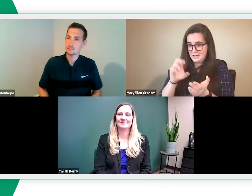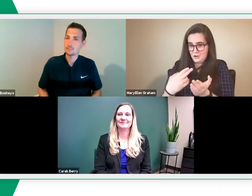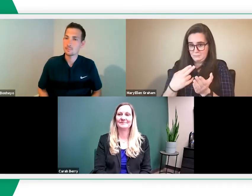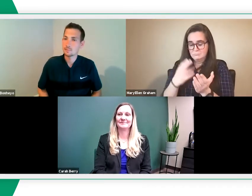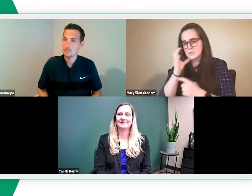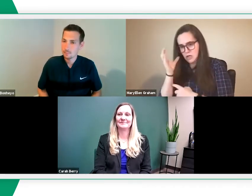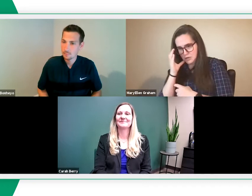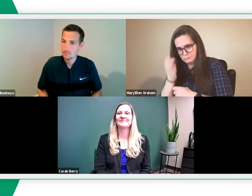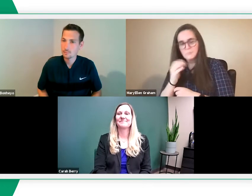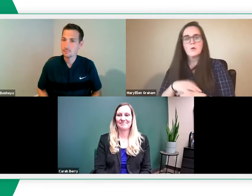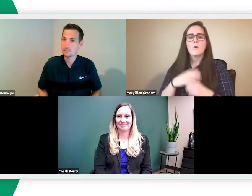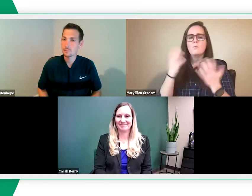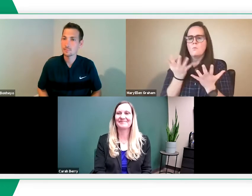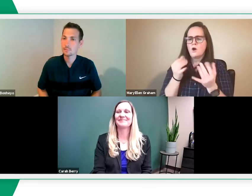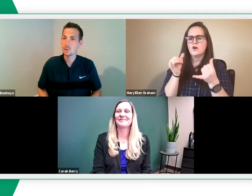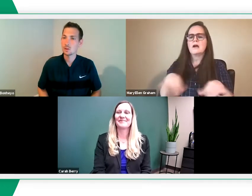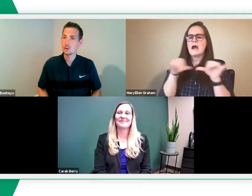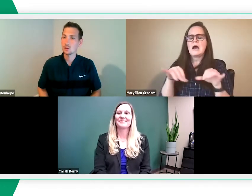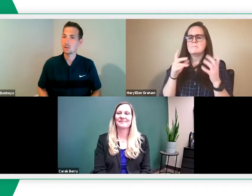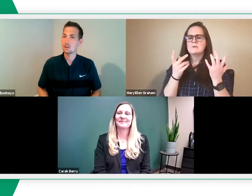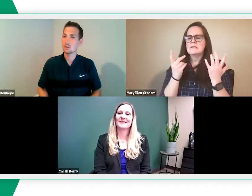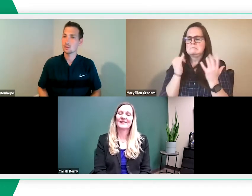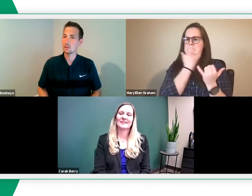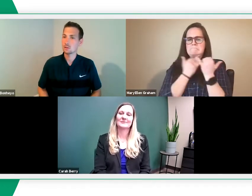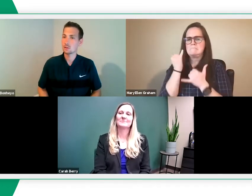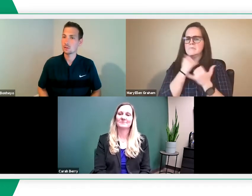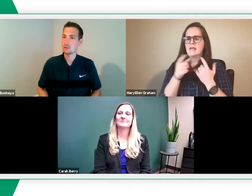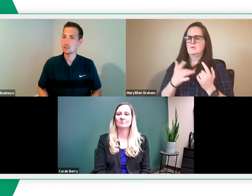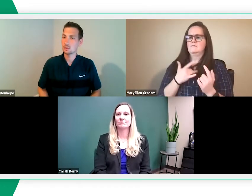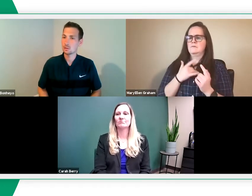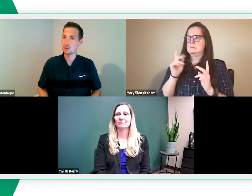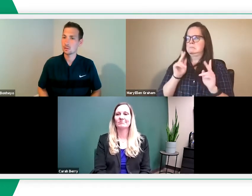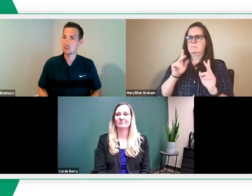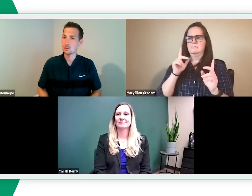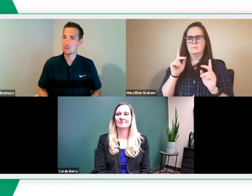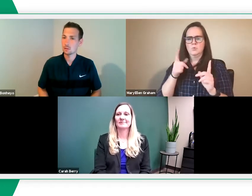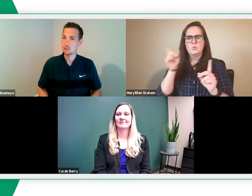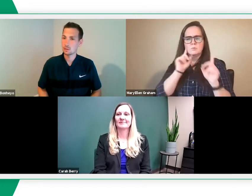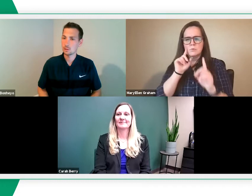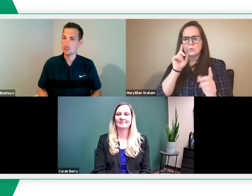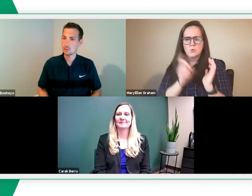So, Kara, what are some common misconceptions